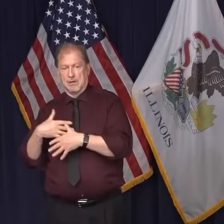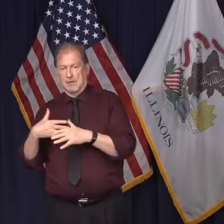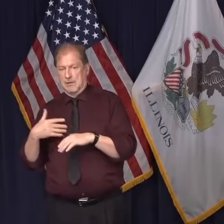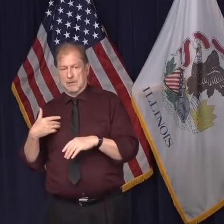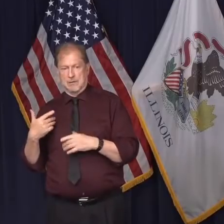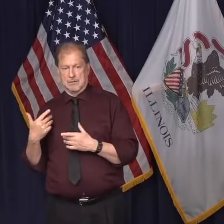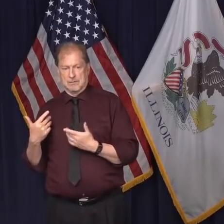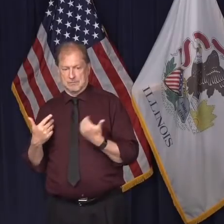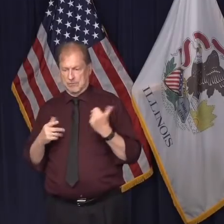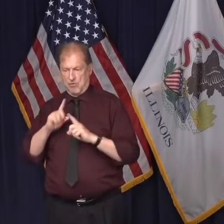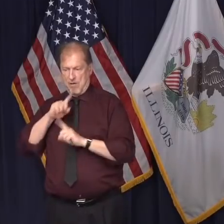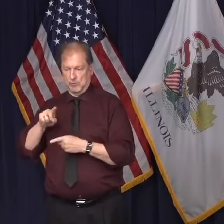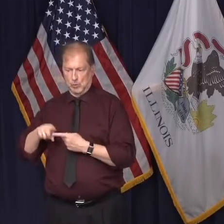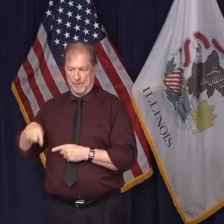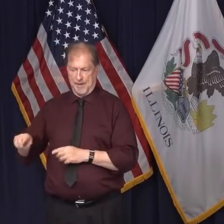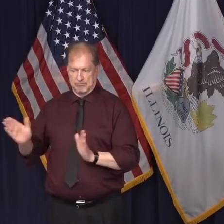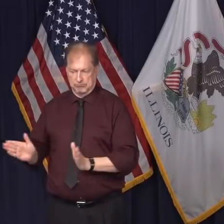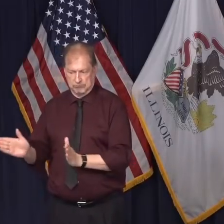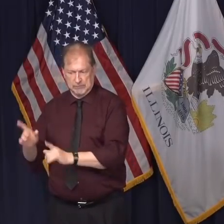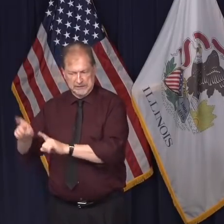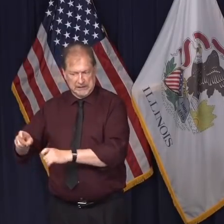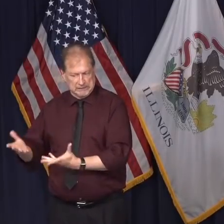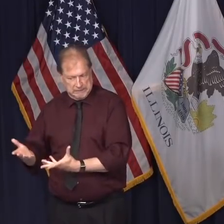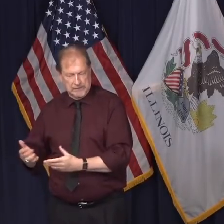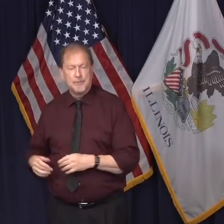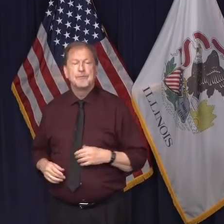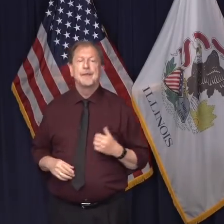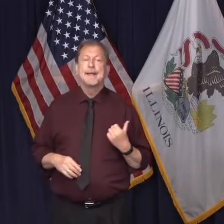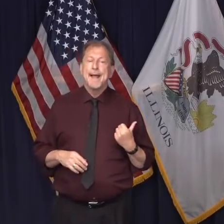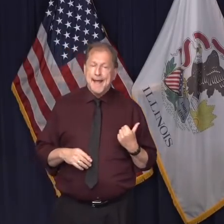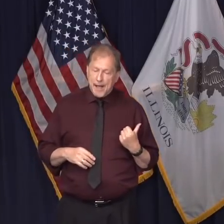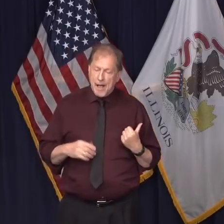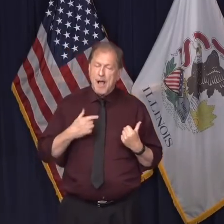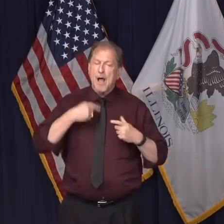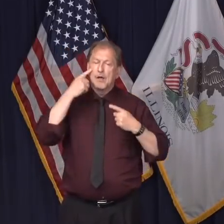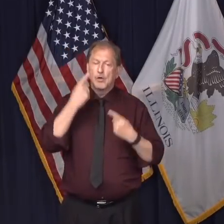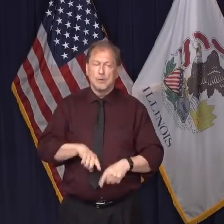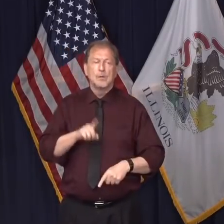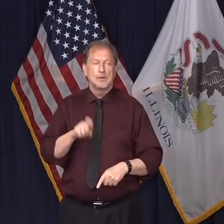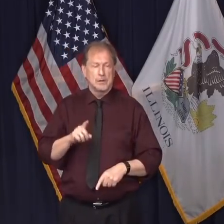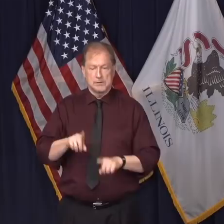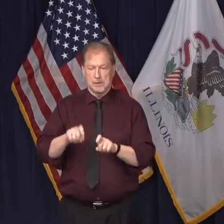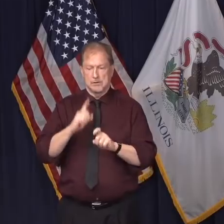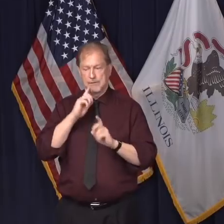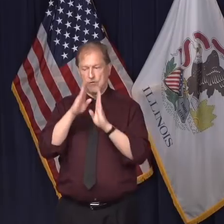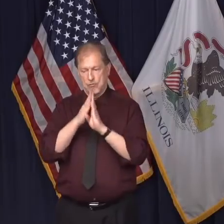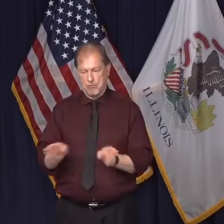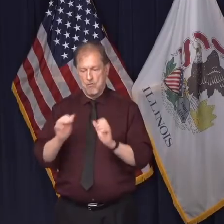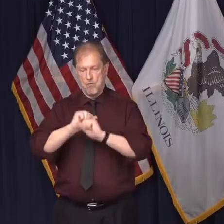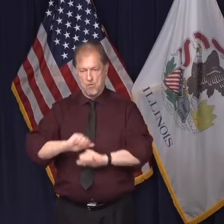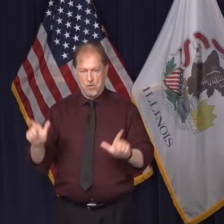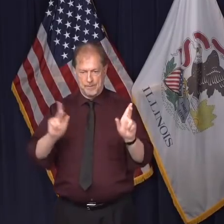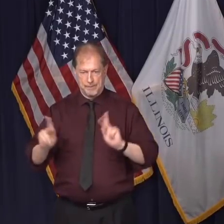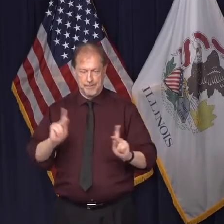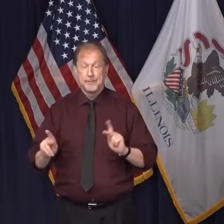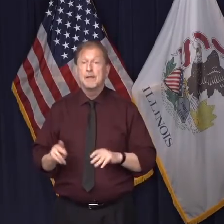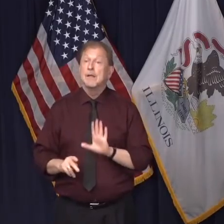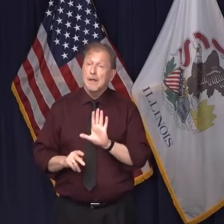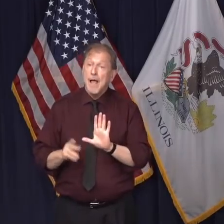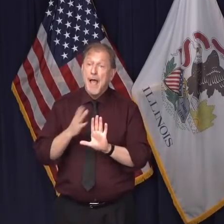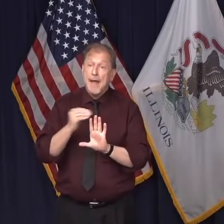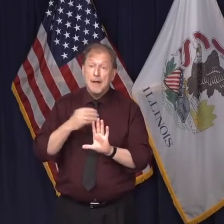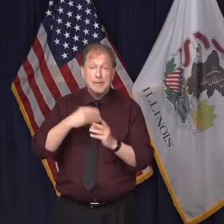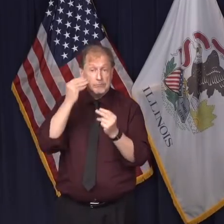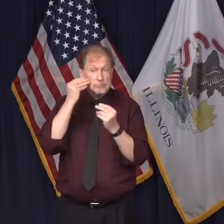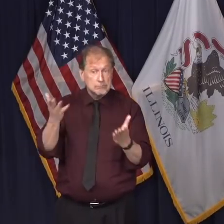undocumented communities. I mean, I absolutely agree that we need to make sure that testing is available to everybody. First, I would say all testing that